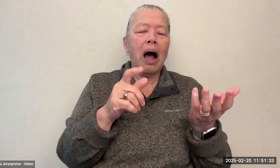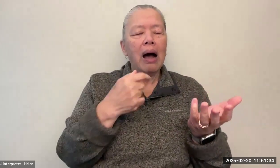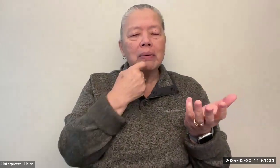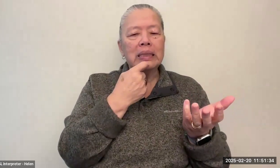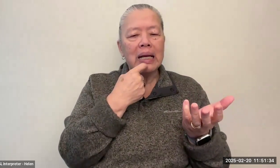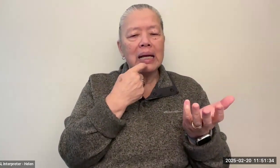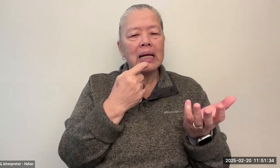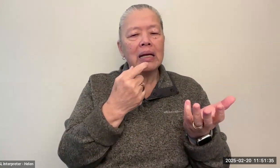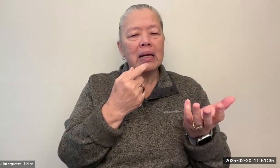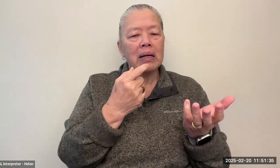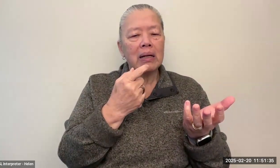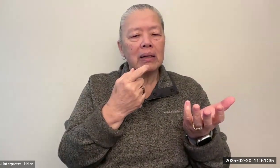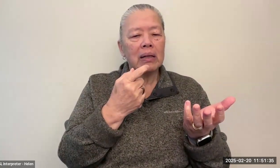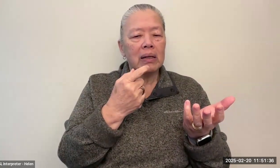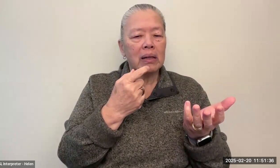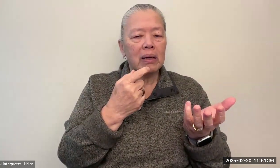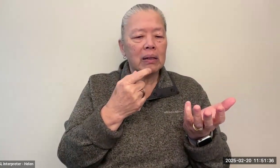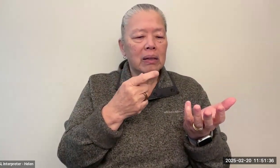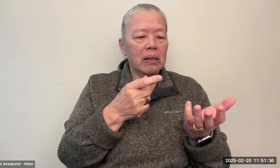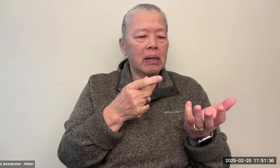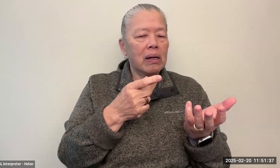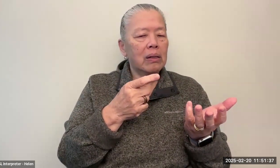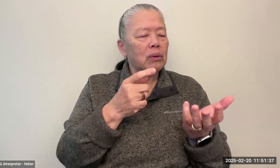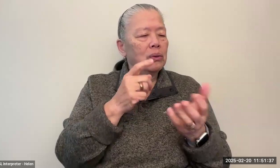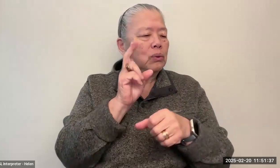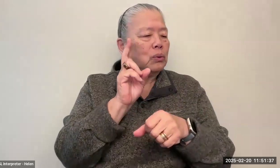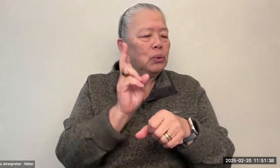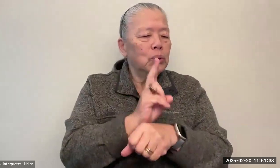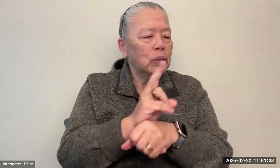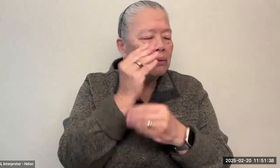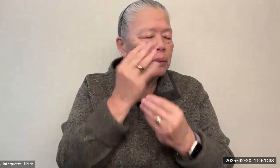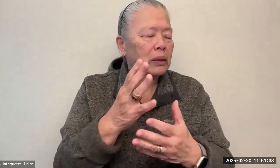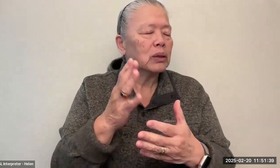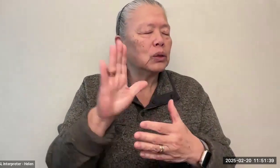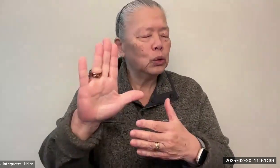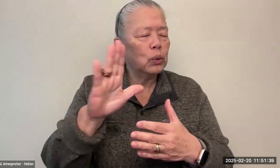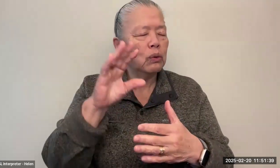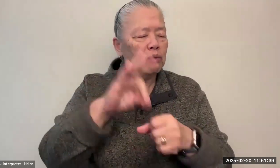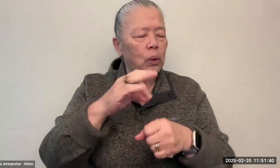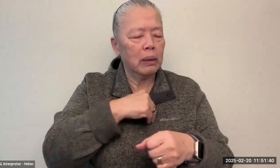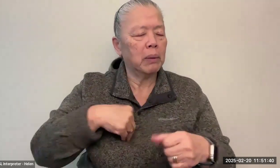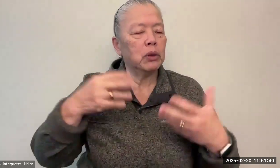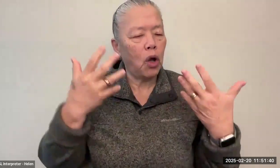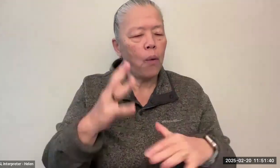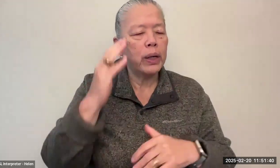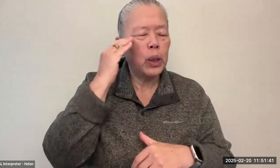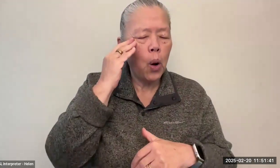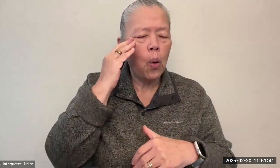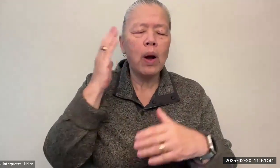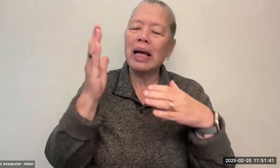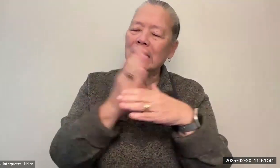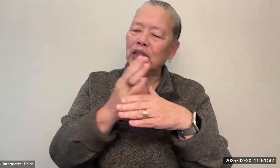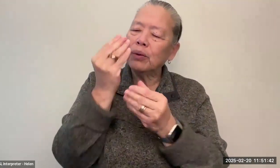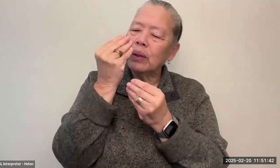Platform the members your voting members already know, and share the plan in a way that's as easy to